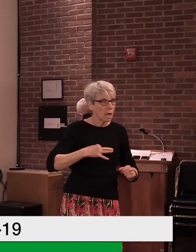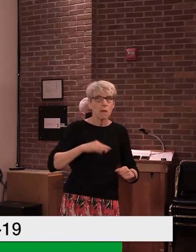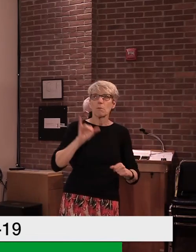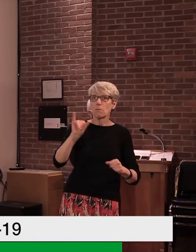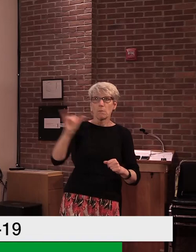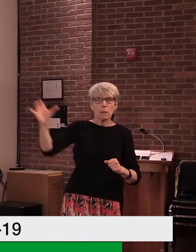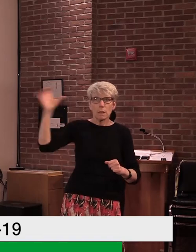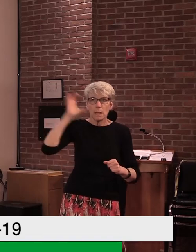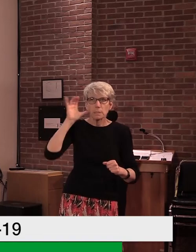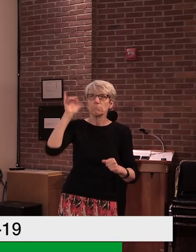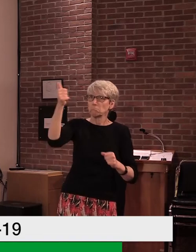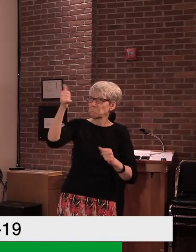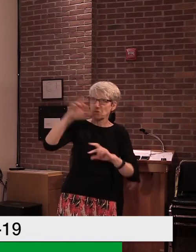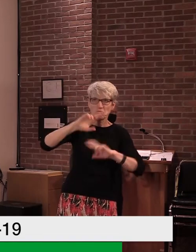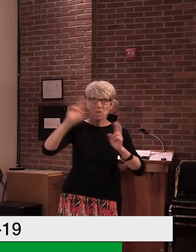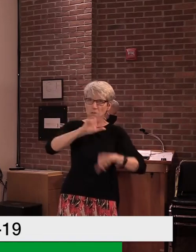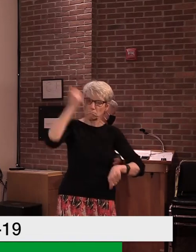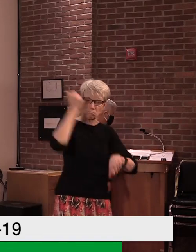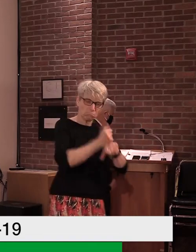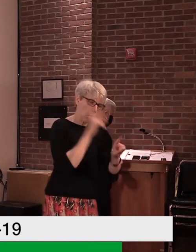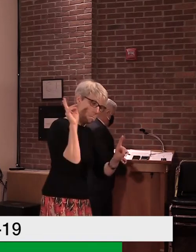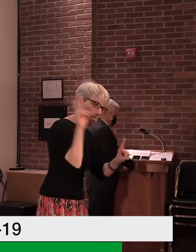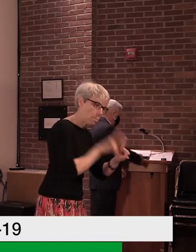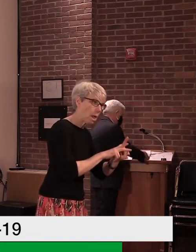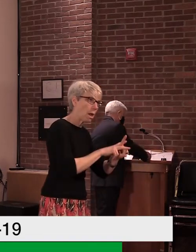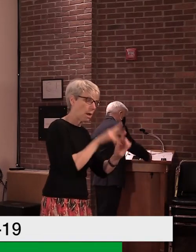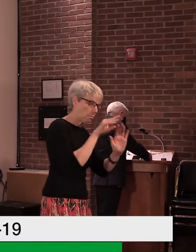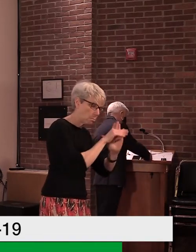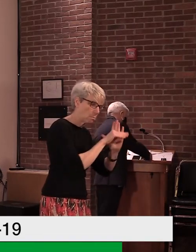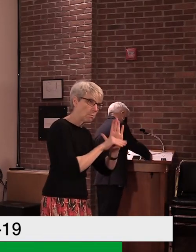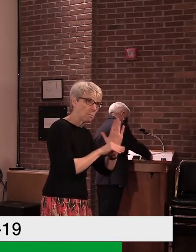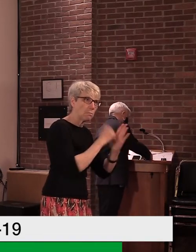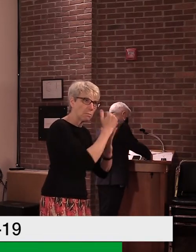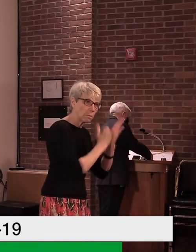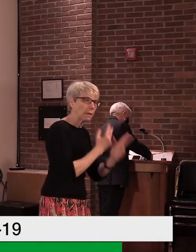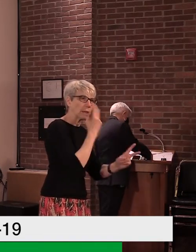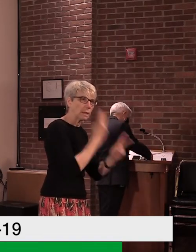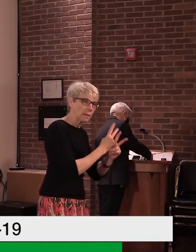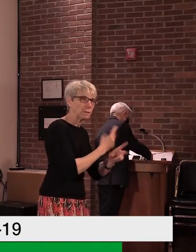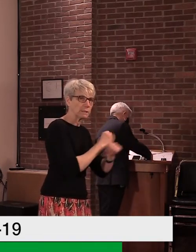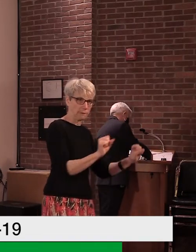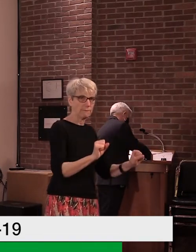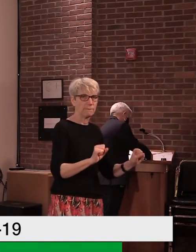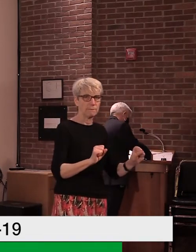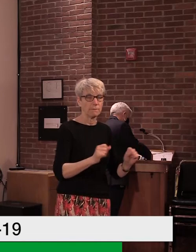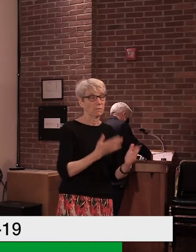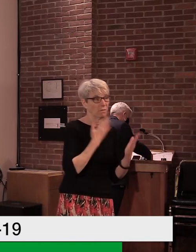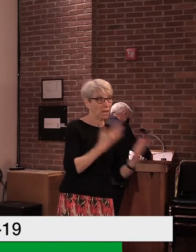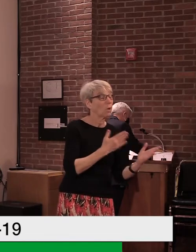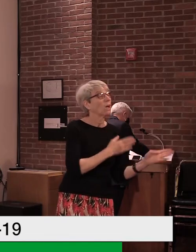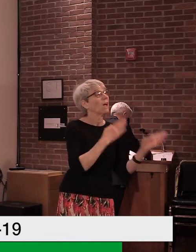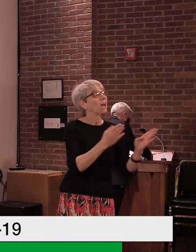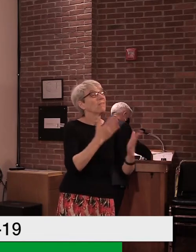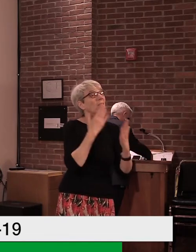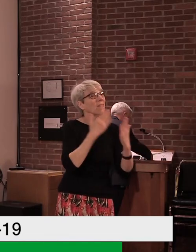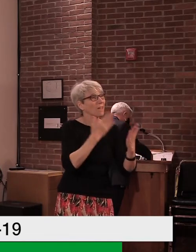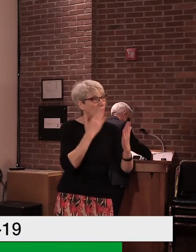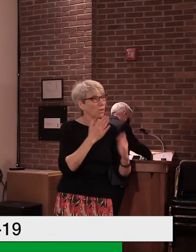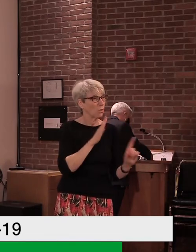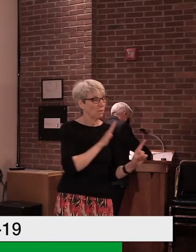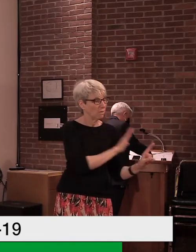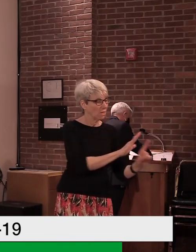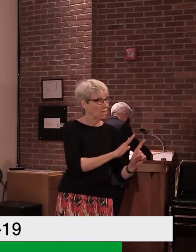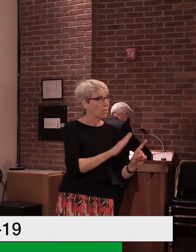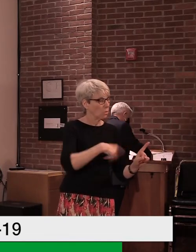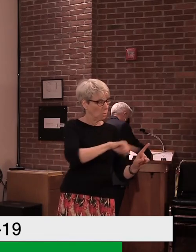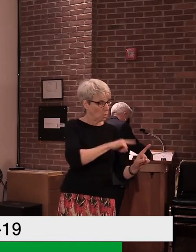these intense measures to protect the vulnerable populations they care for. And we credit the families who've sacrificed so